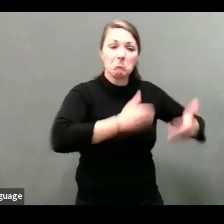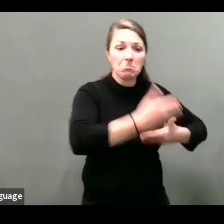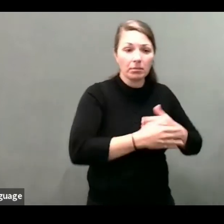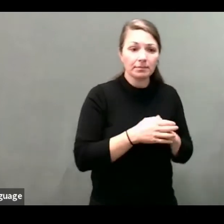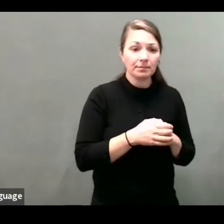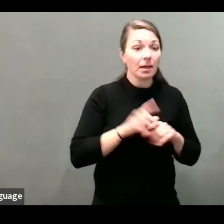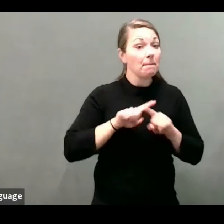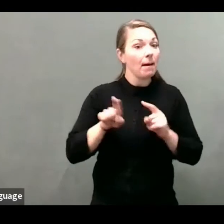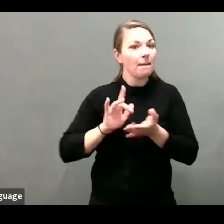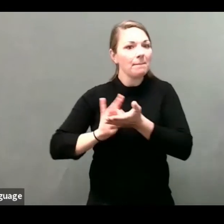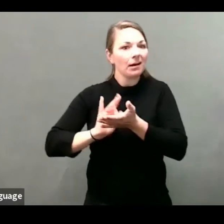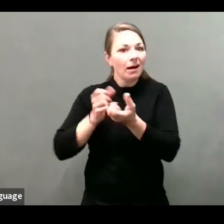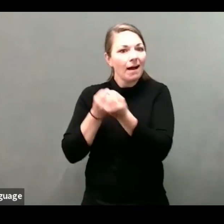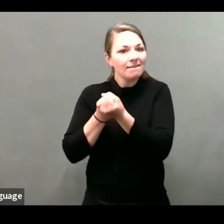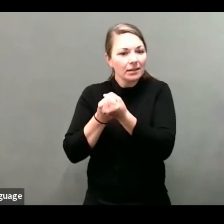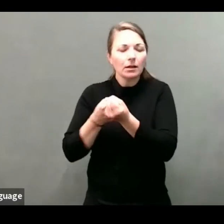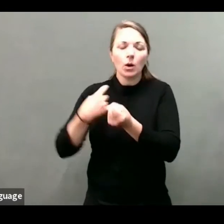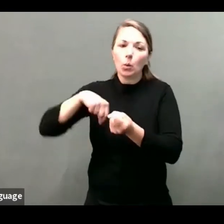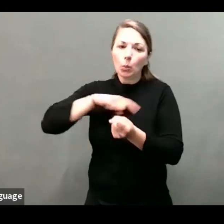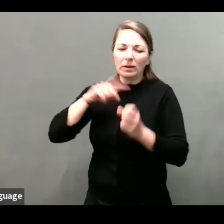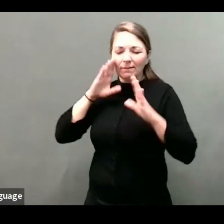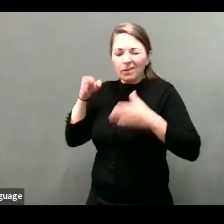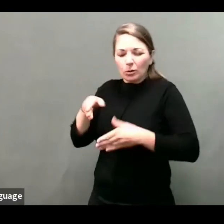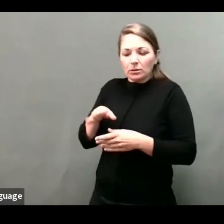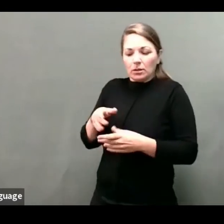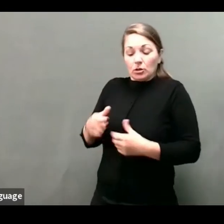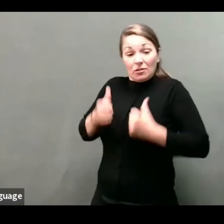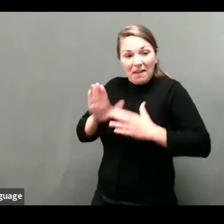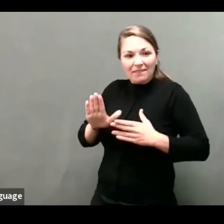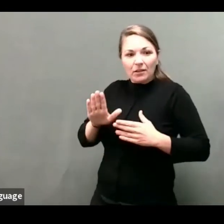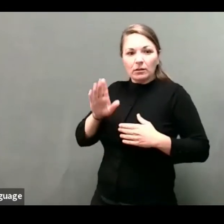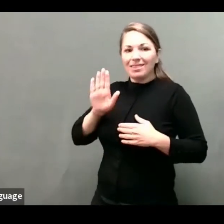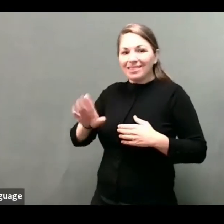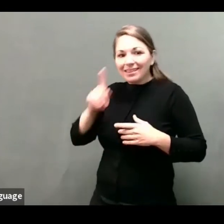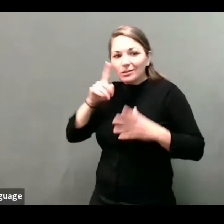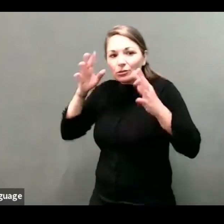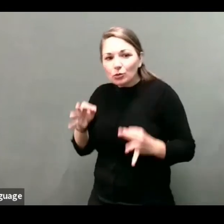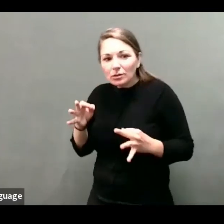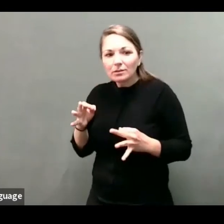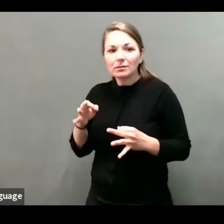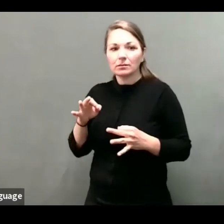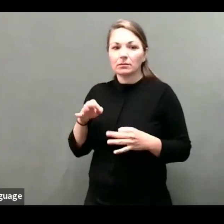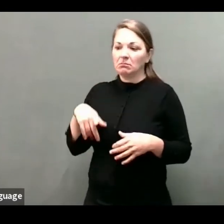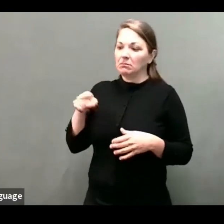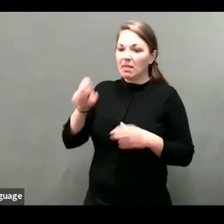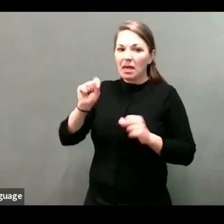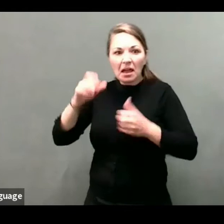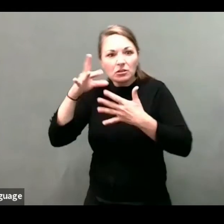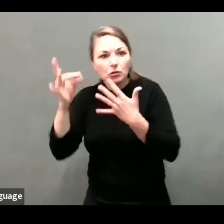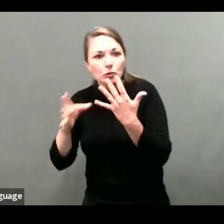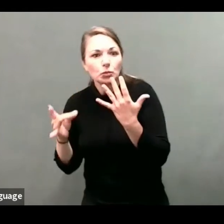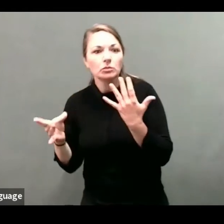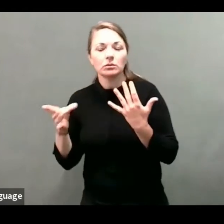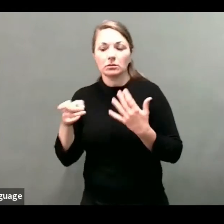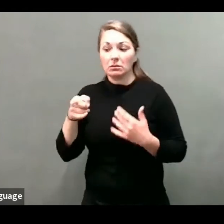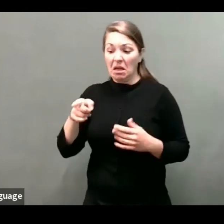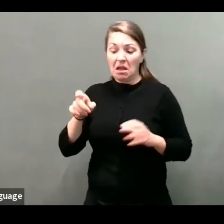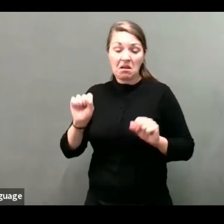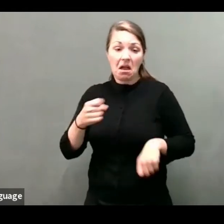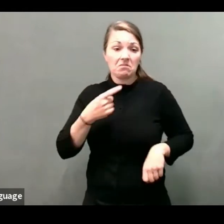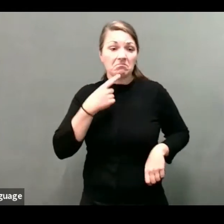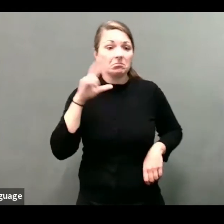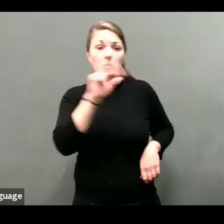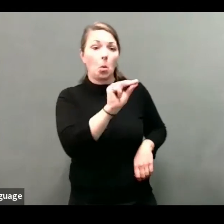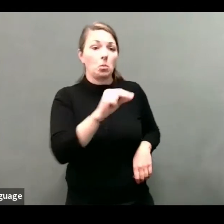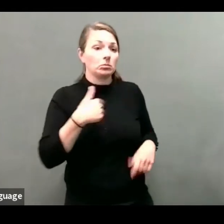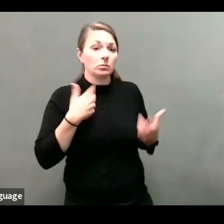medical advocacy, a survivor chooses the whole time what they want to receive. They can say no to anything. It's our